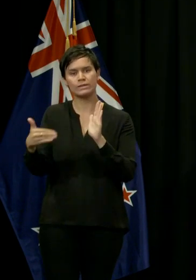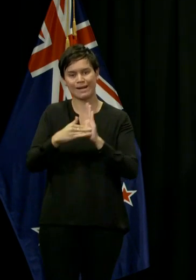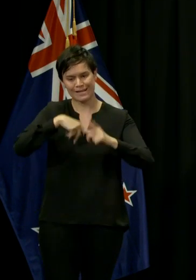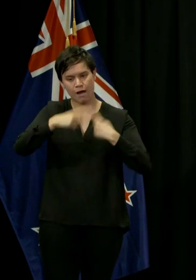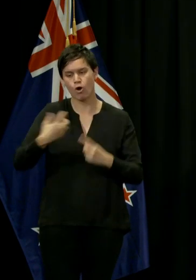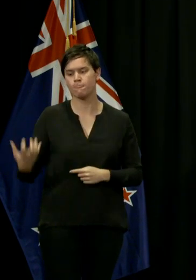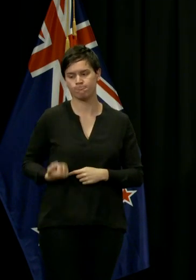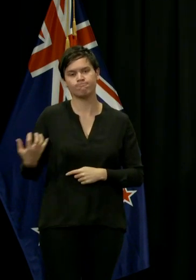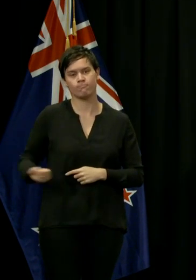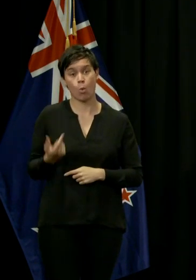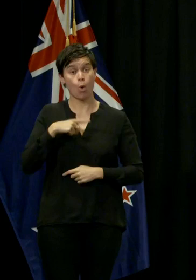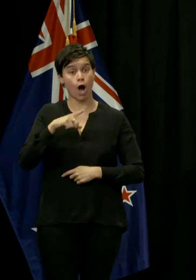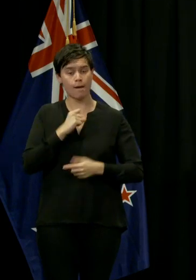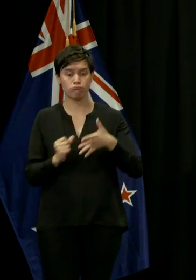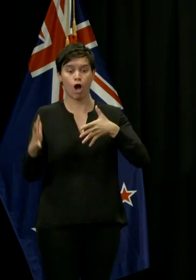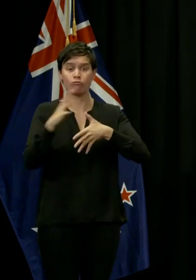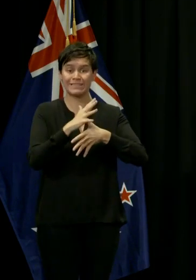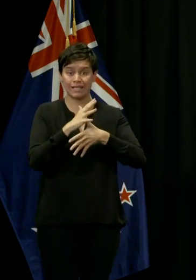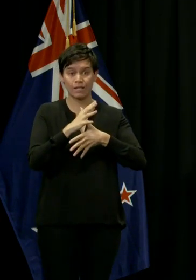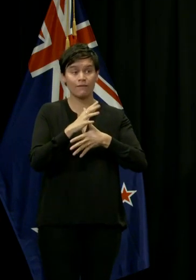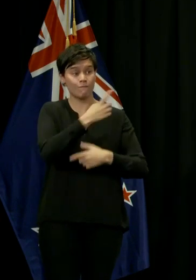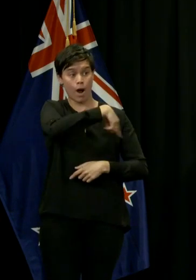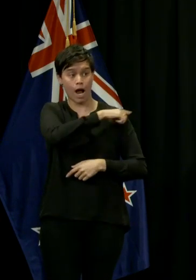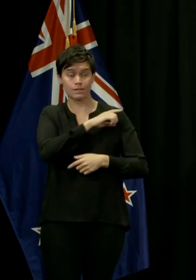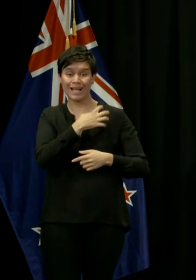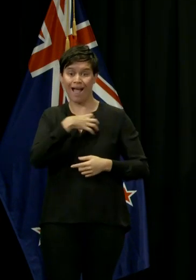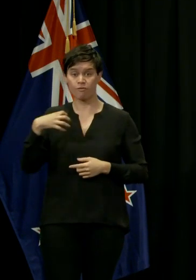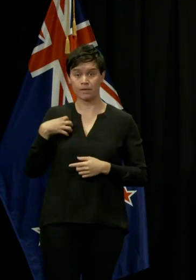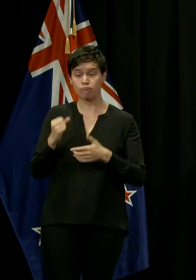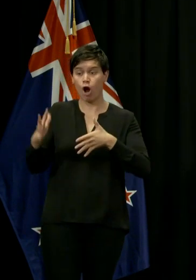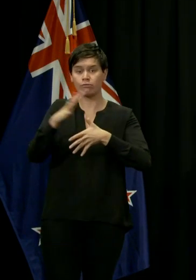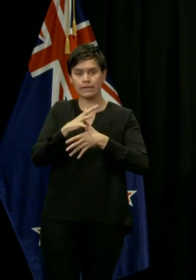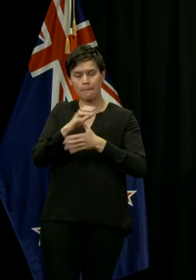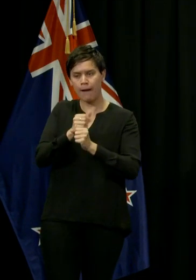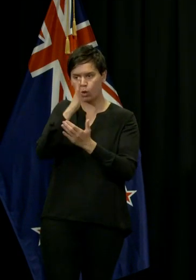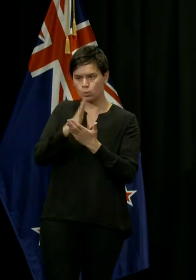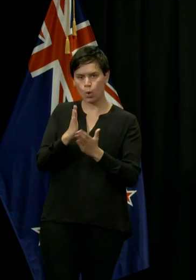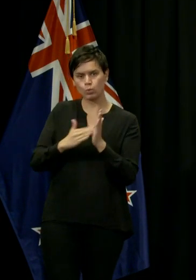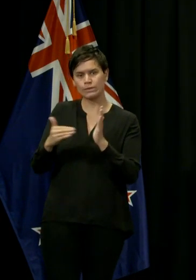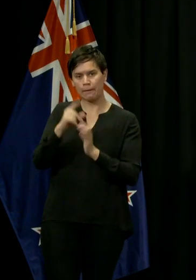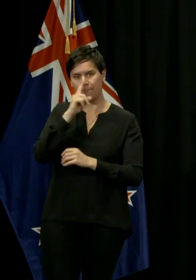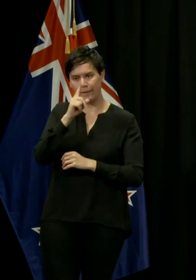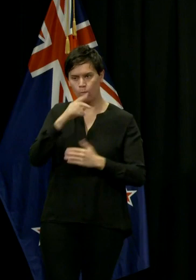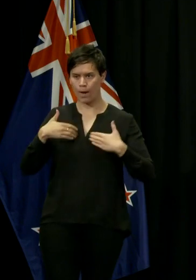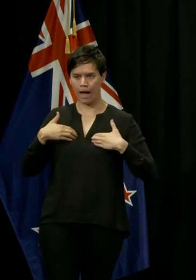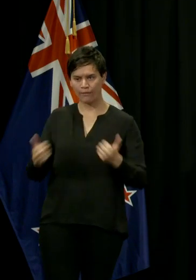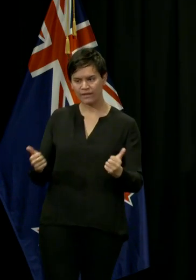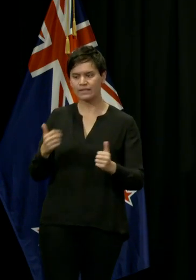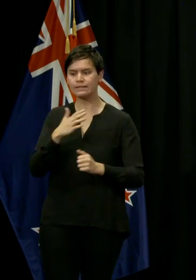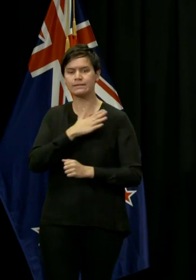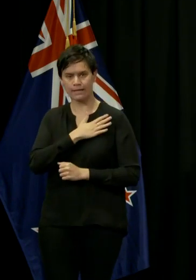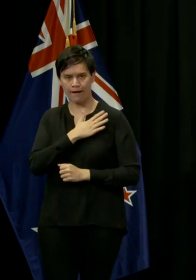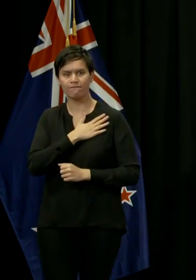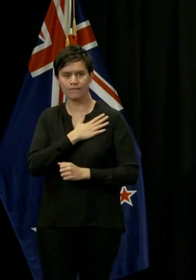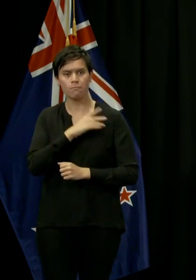is the health and well-being of our people, and we will do what it takes to keep everybody safe. We are all in this together. He